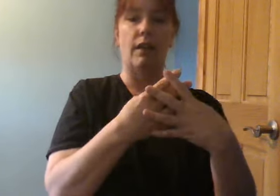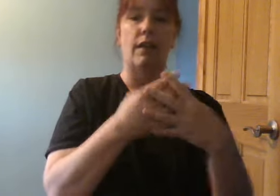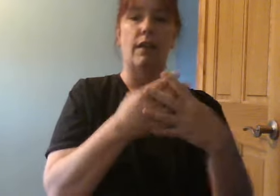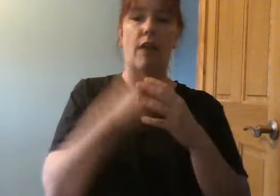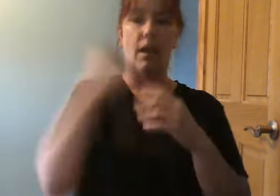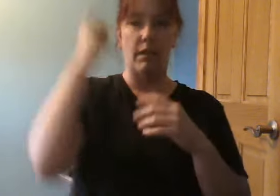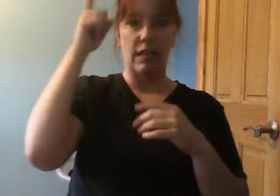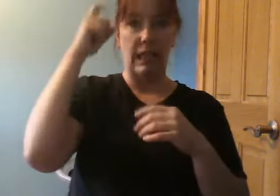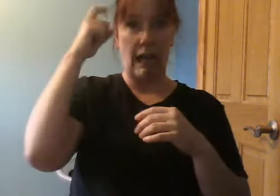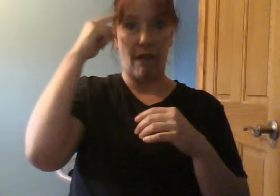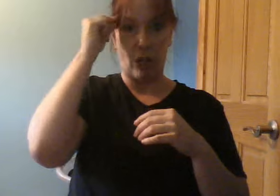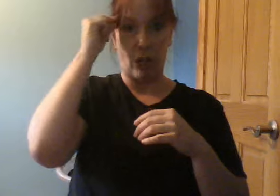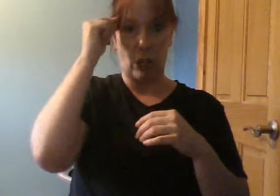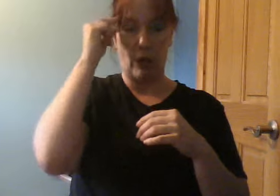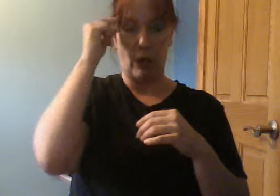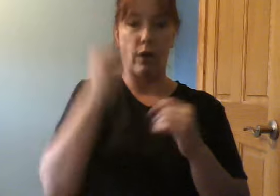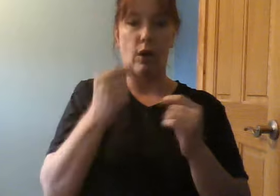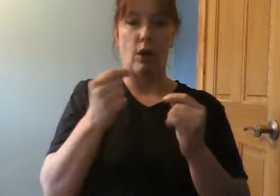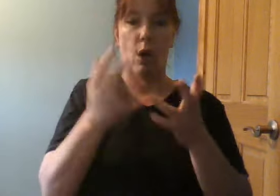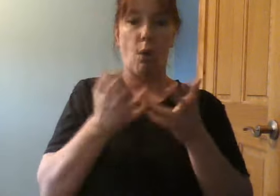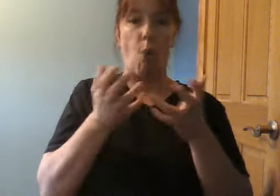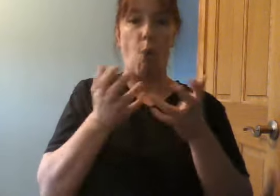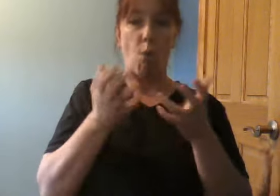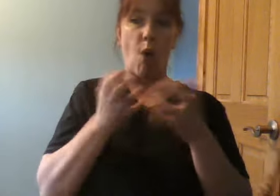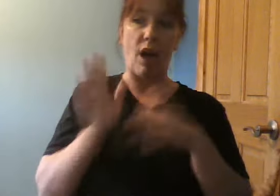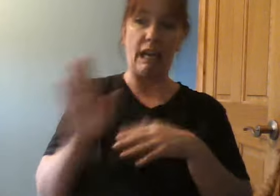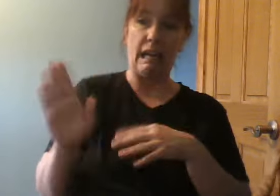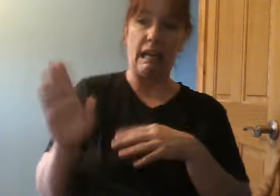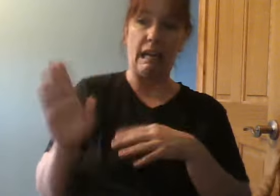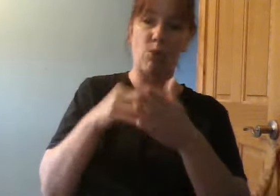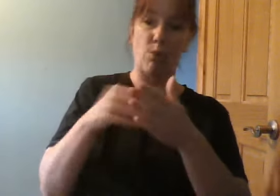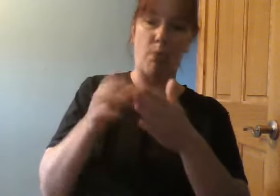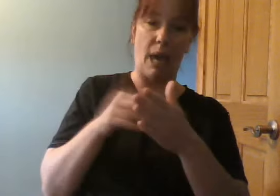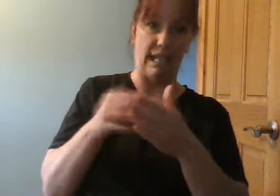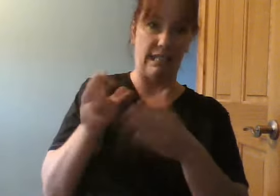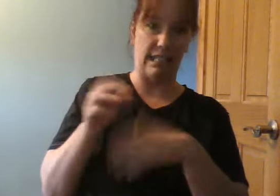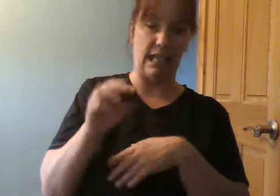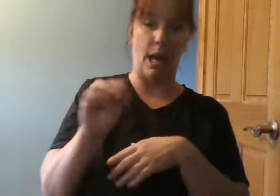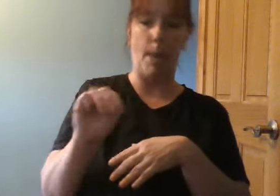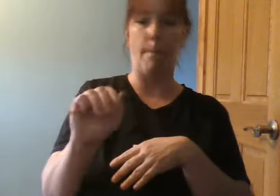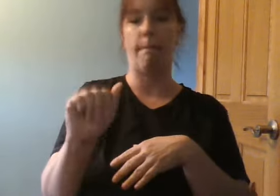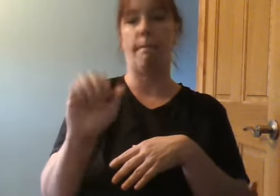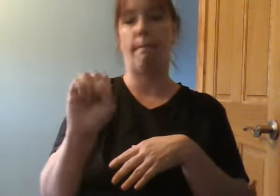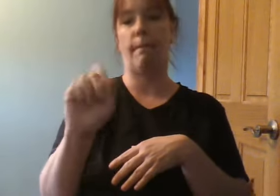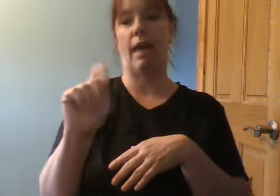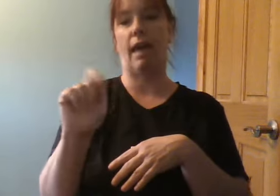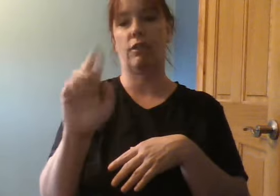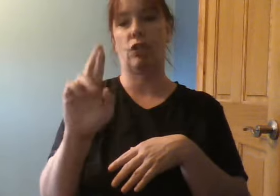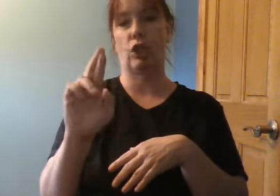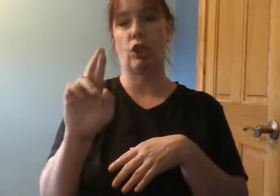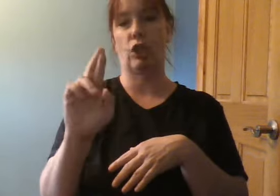paint masterpieces to put on the walls because they were so good. And so that's a masterpiece which is a fake of a masterpiece. And bonded